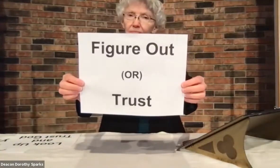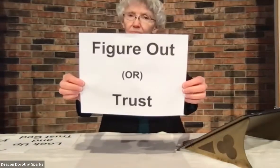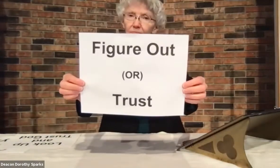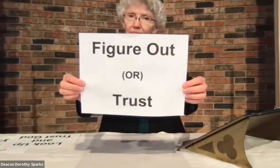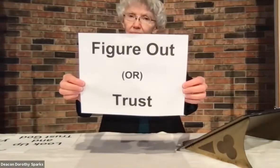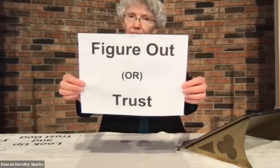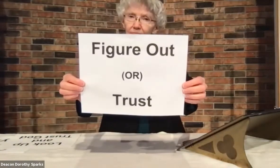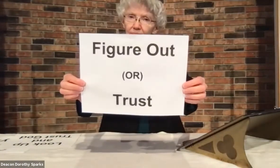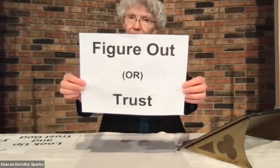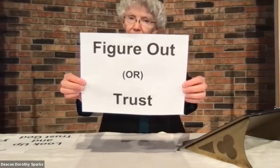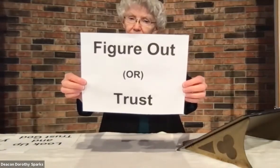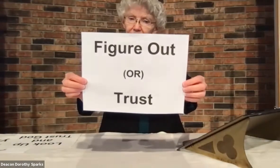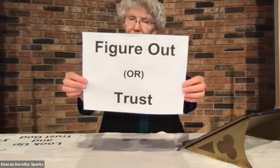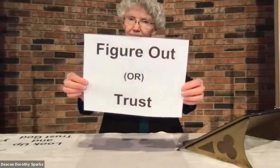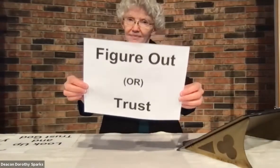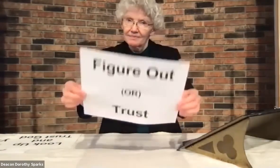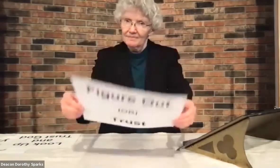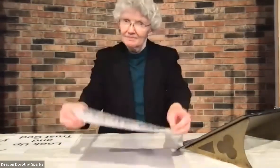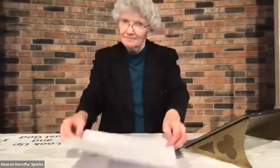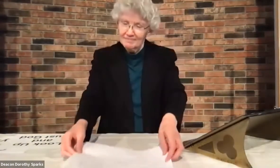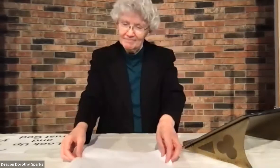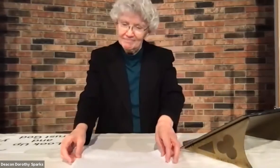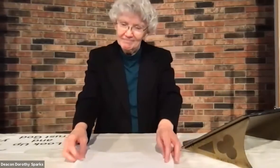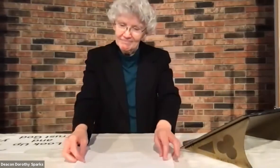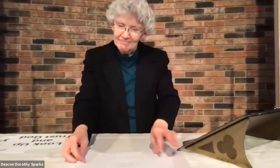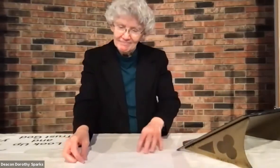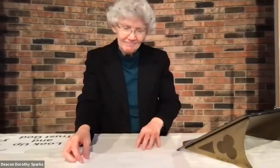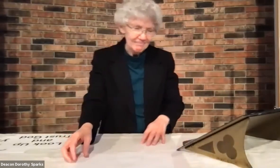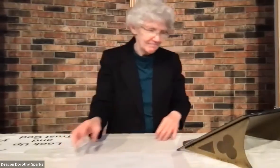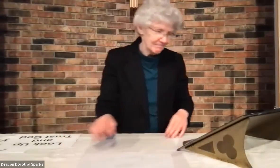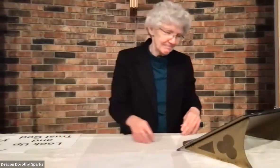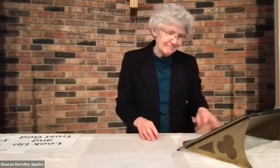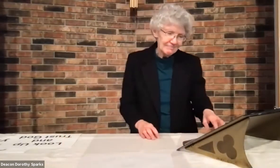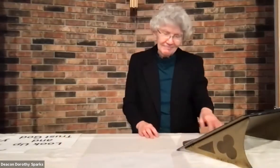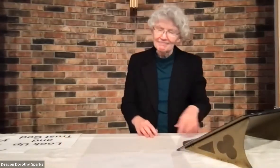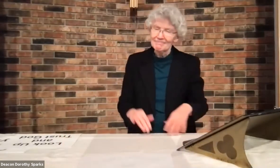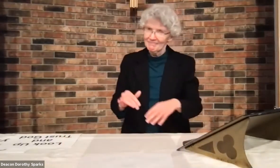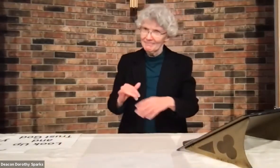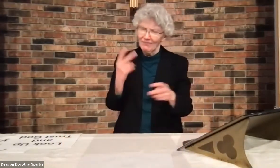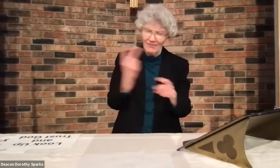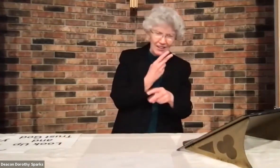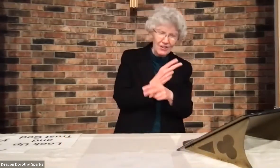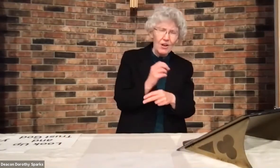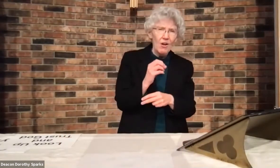Do we need to figure things out, or will we put our trust in God?